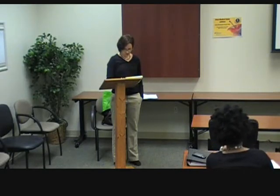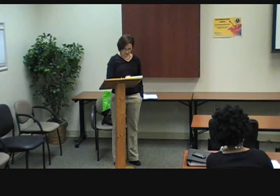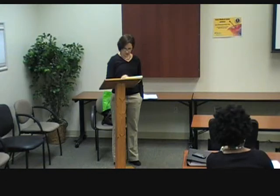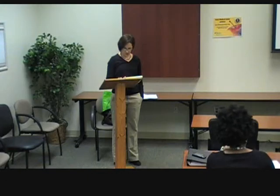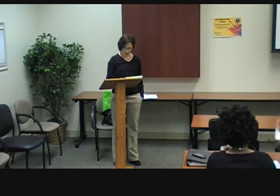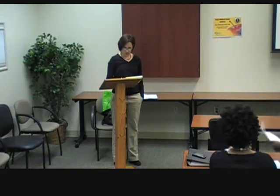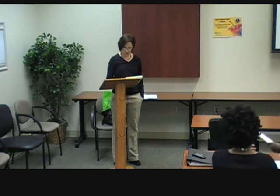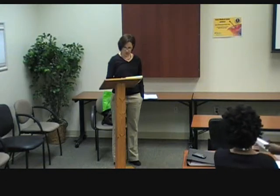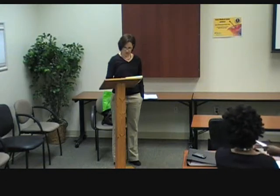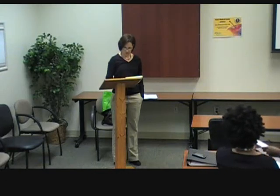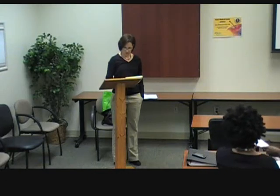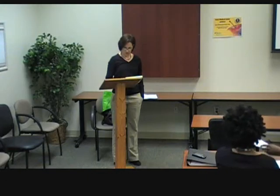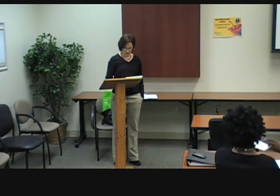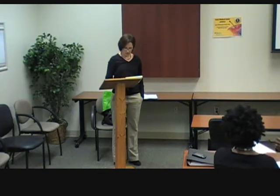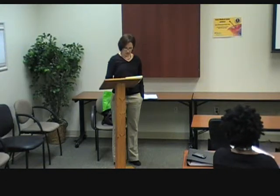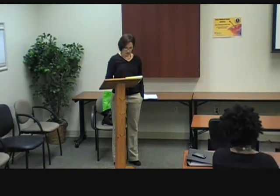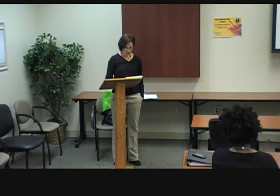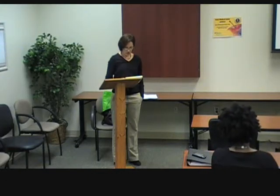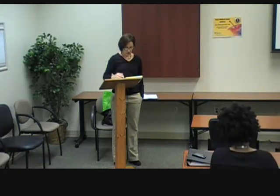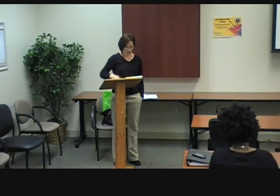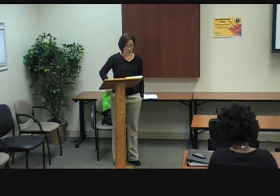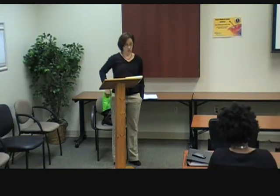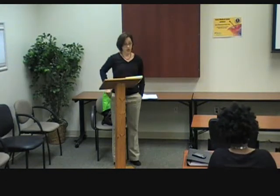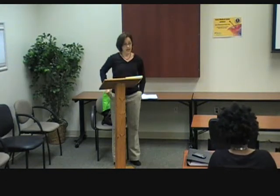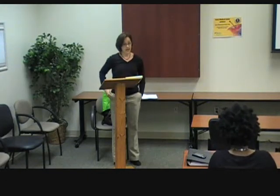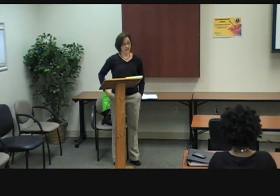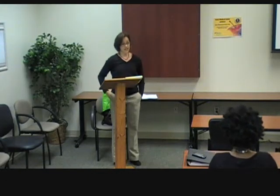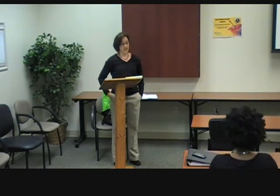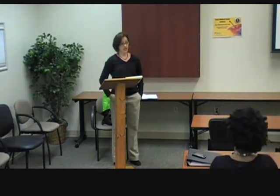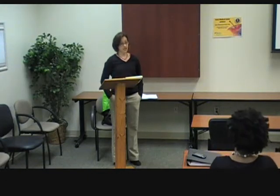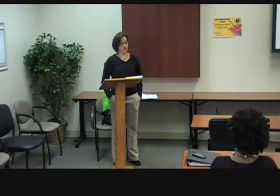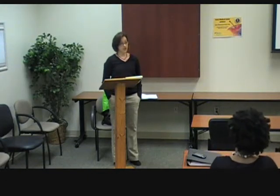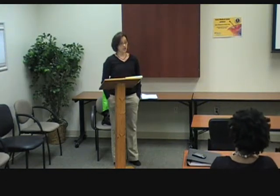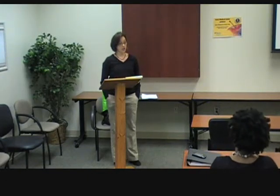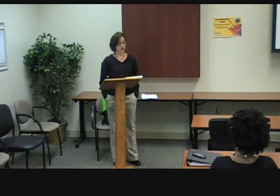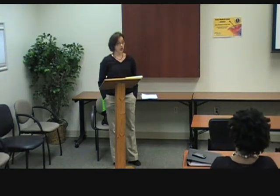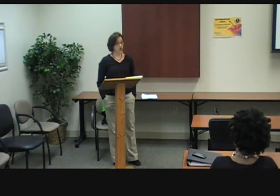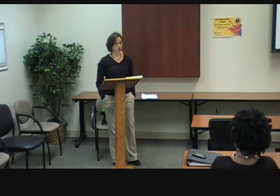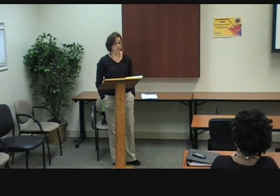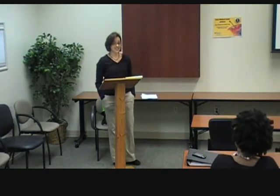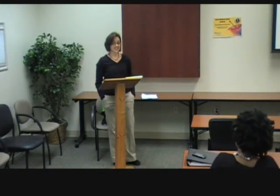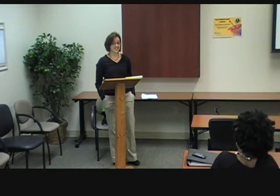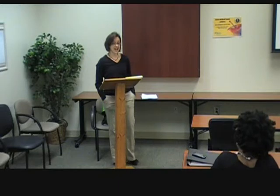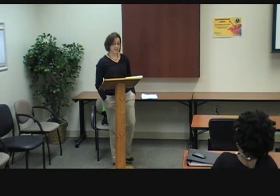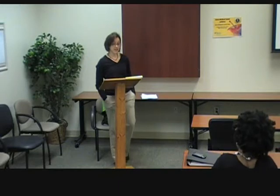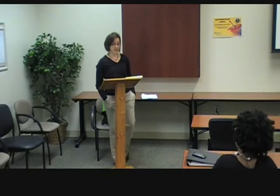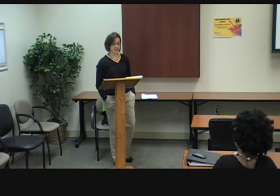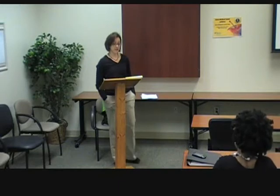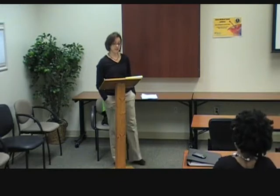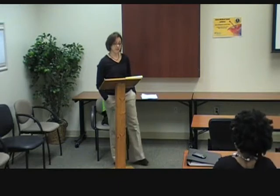Okay. How did we do? Which is great is that your finger spelling or your receptive